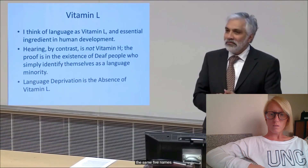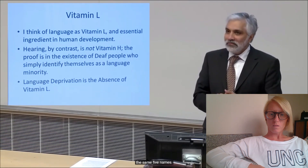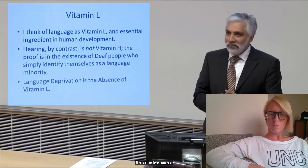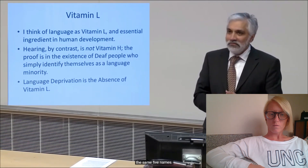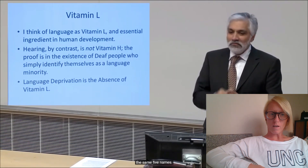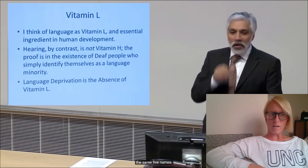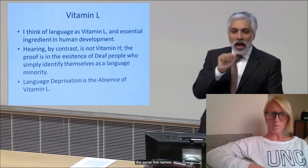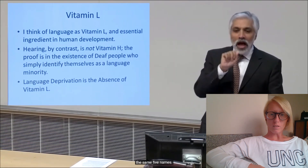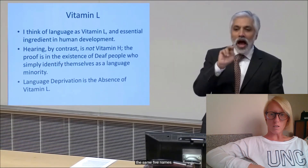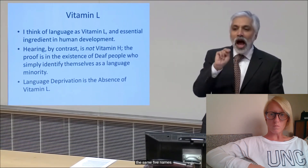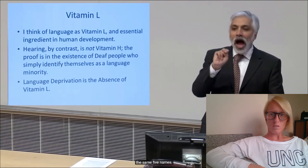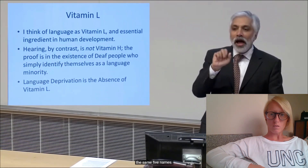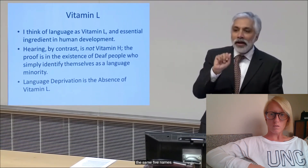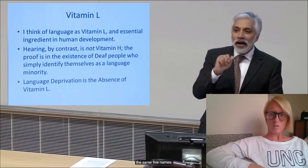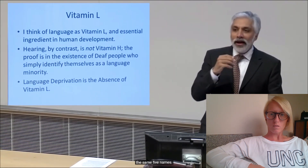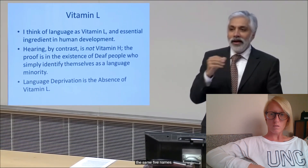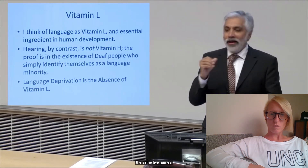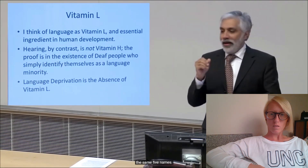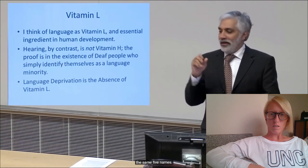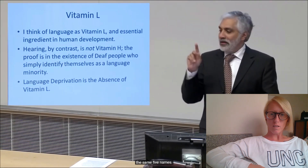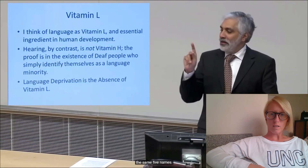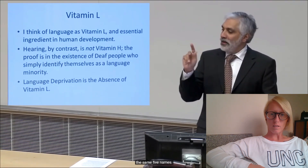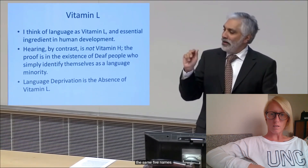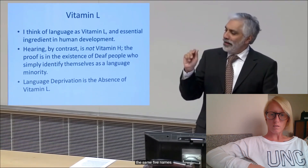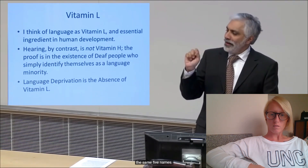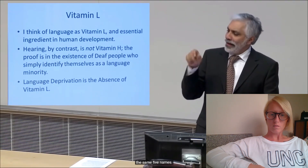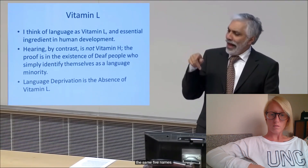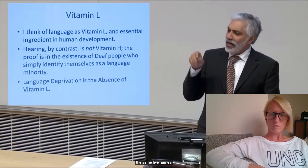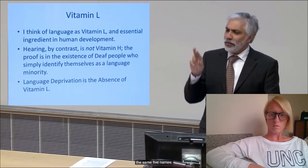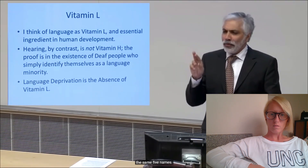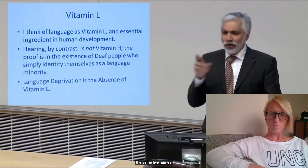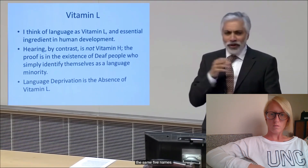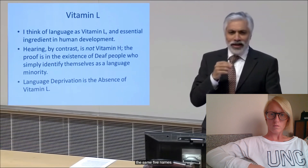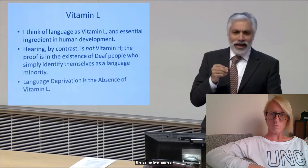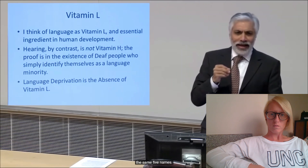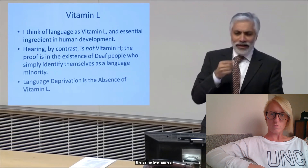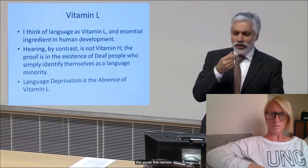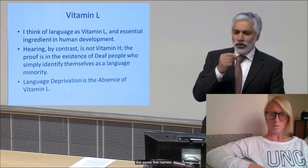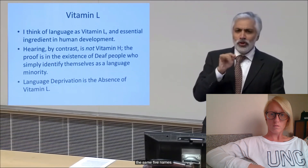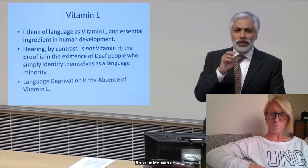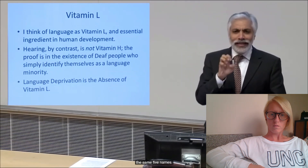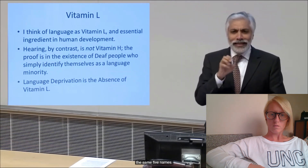names. 5 names. Anna.